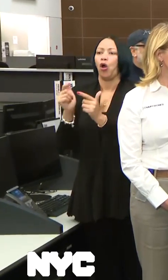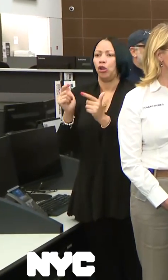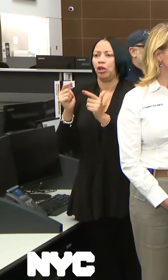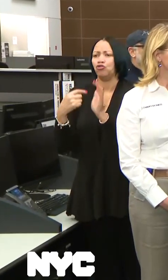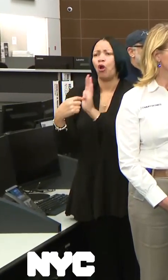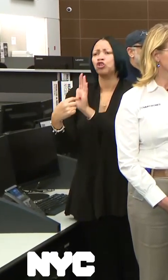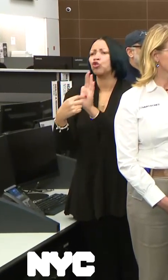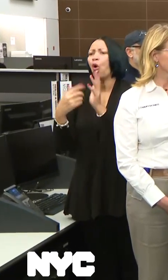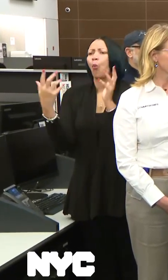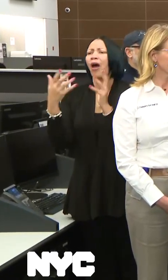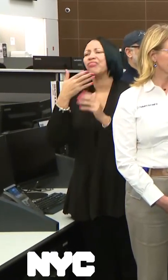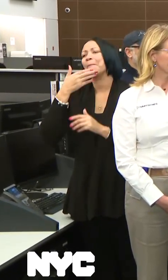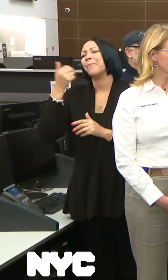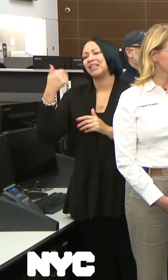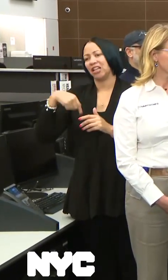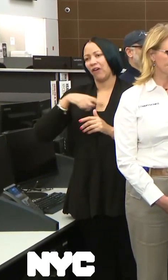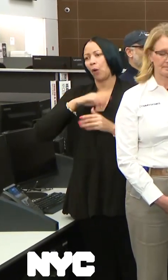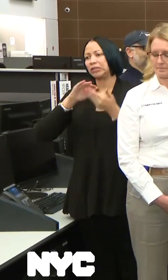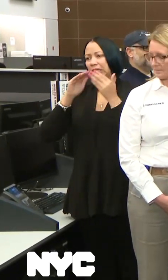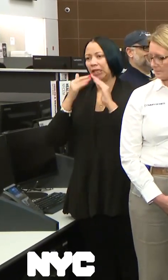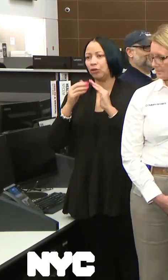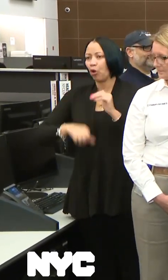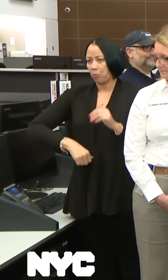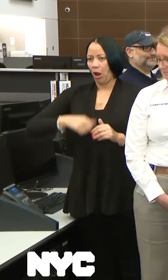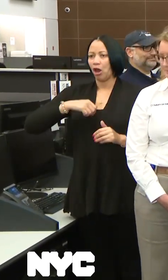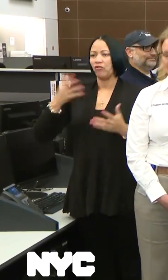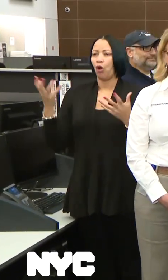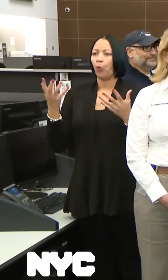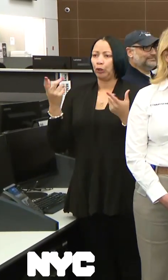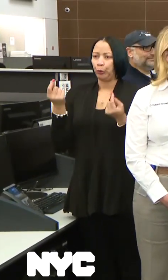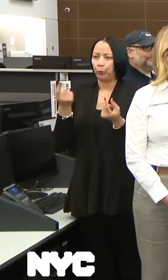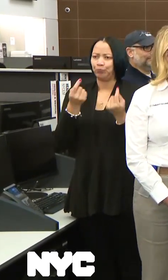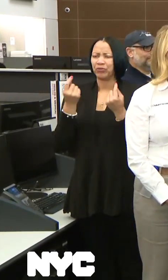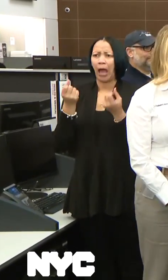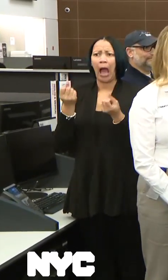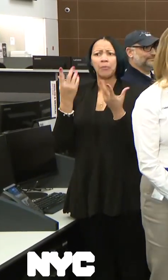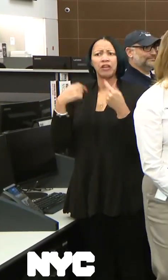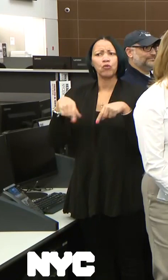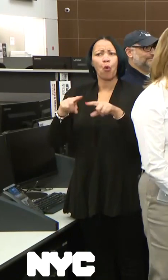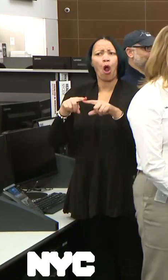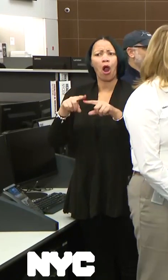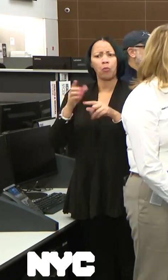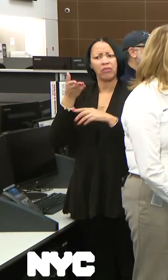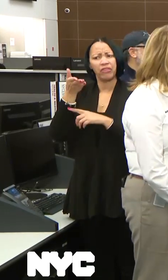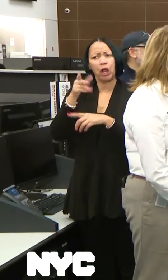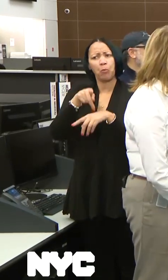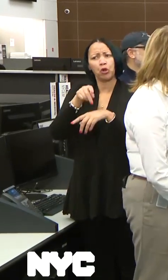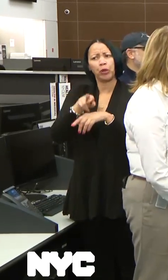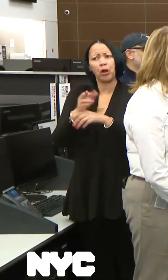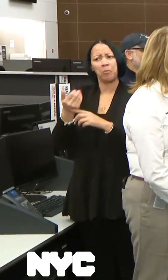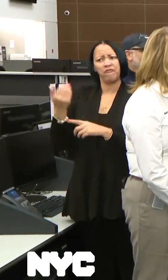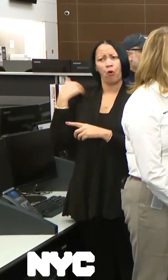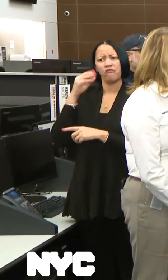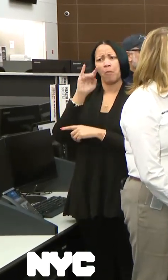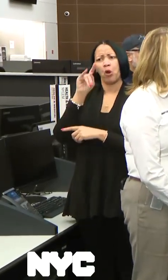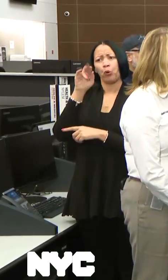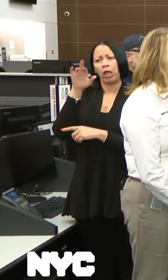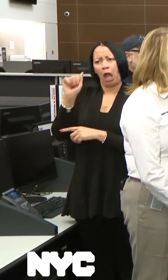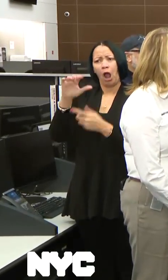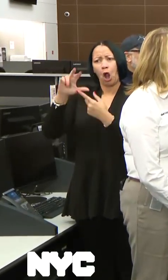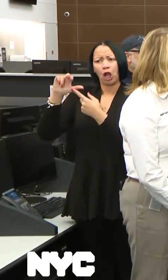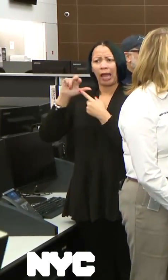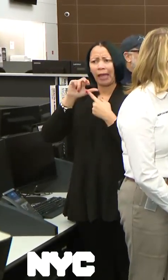city. You're making us proud by what you do. Now, how many of you were down there before, last time for Maria? Okay, look at this,